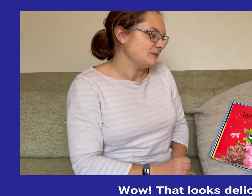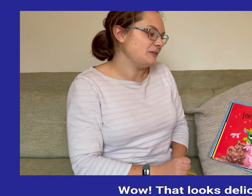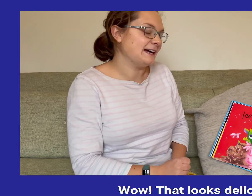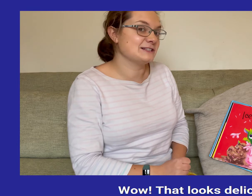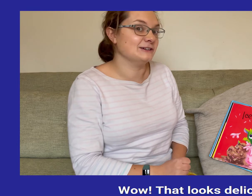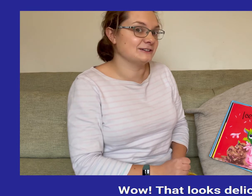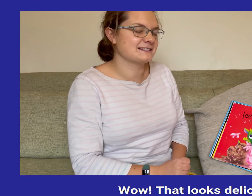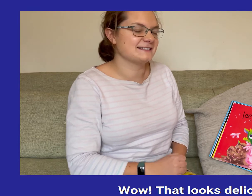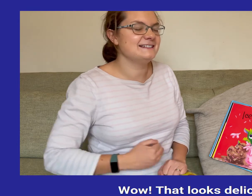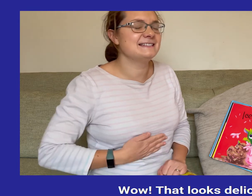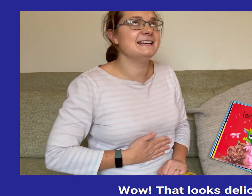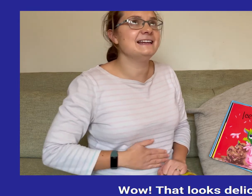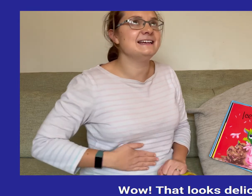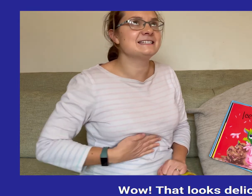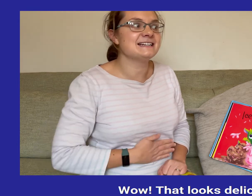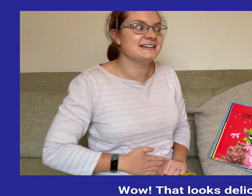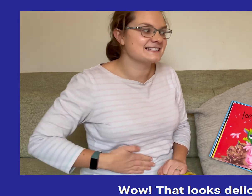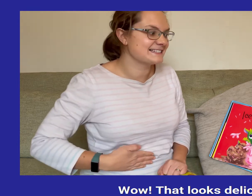That looks delicious!